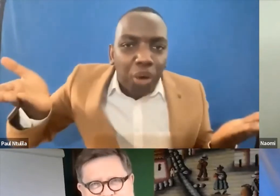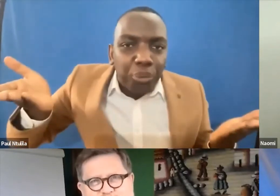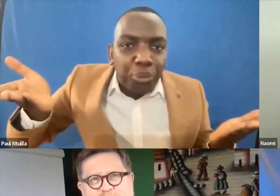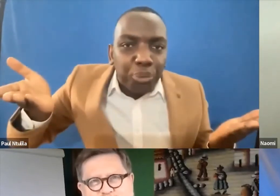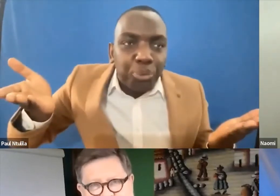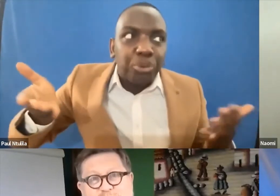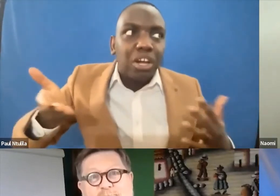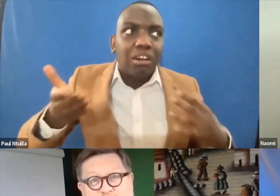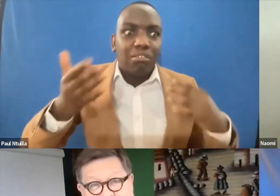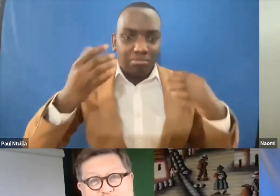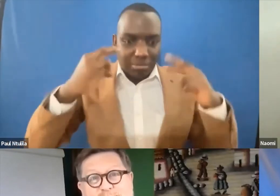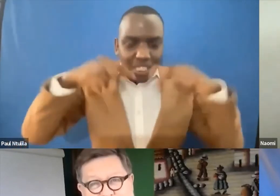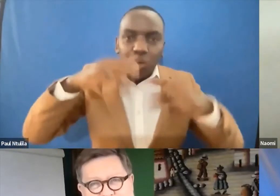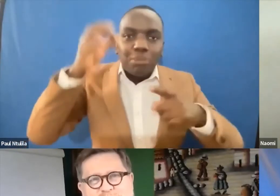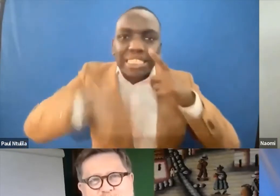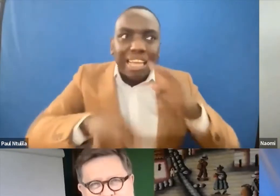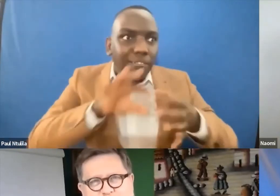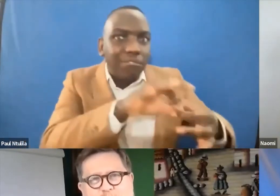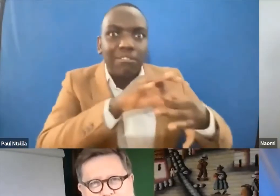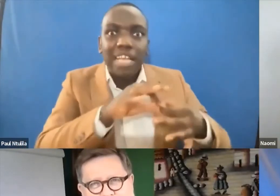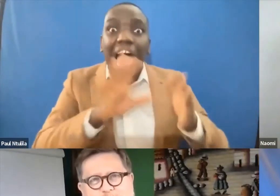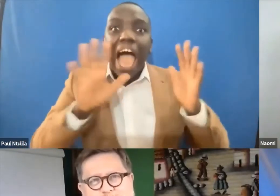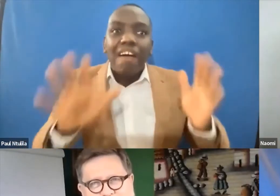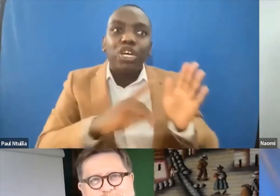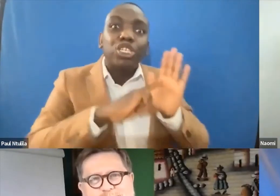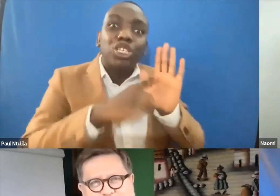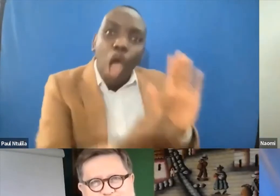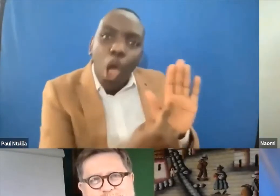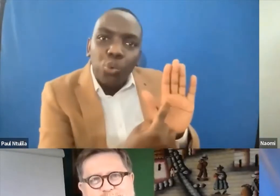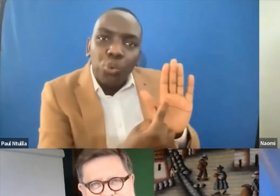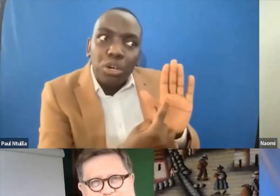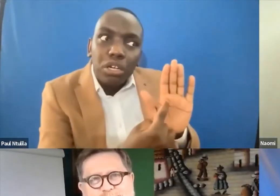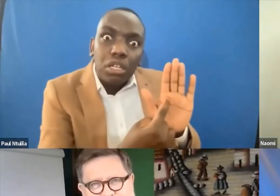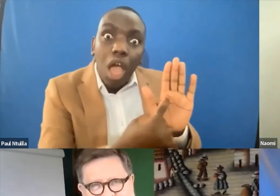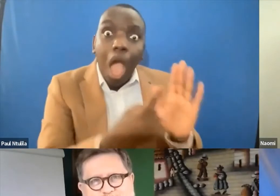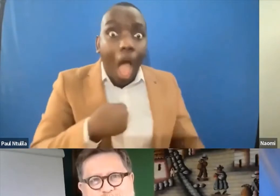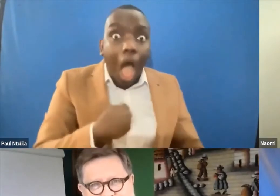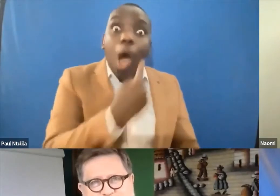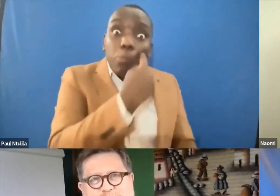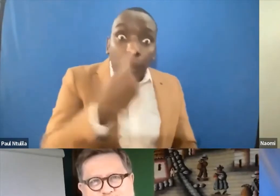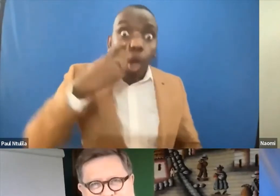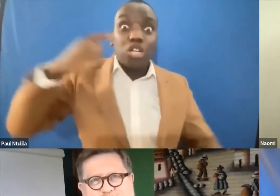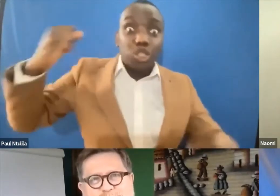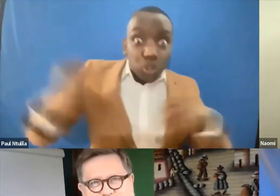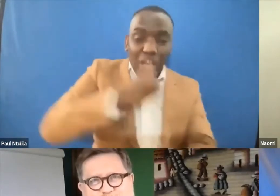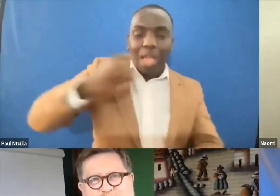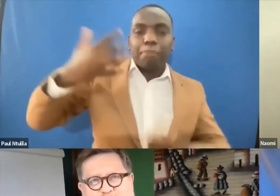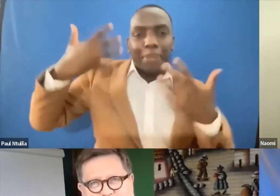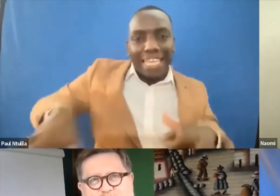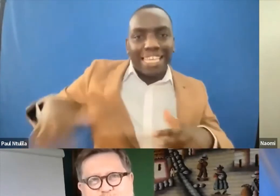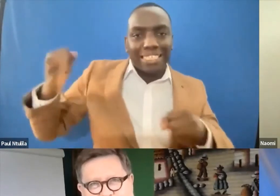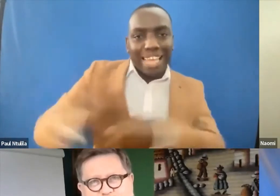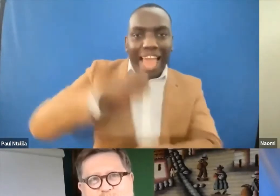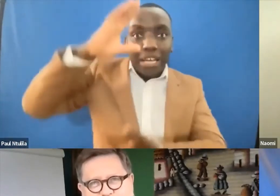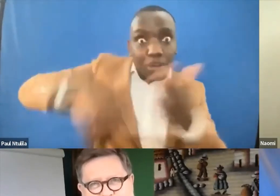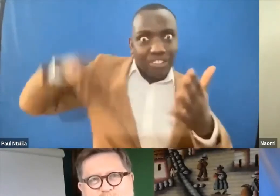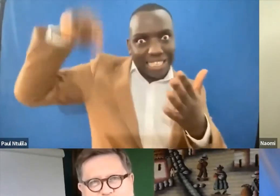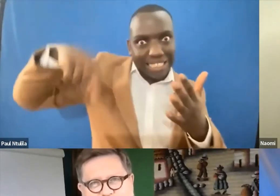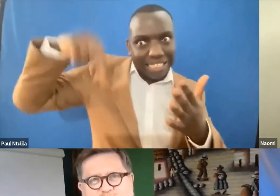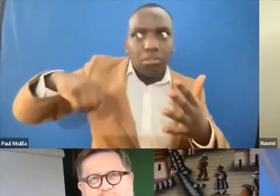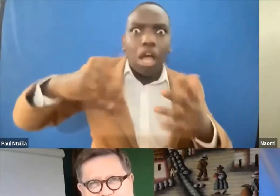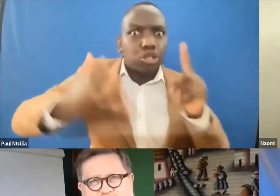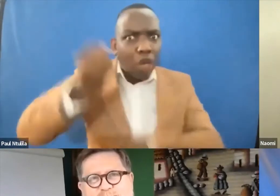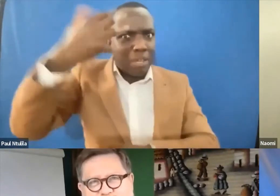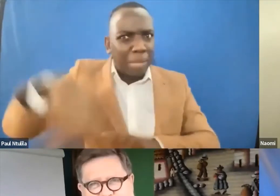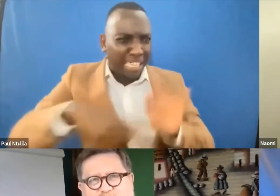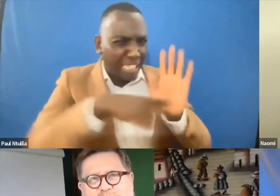You need a secure identity in yourself, because you'll be working with people who don't understand deaf identity or deaf culture. And it is